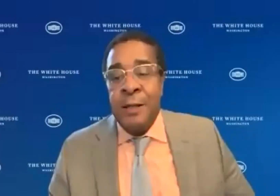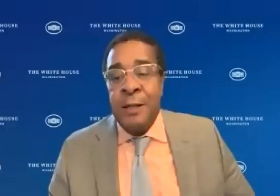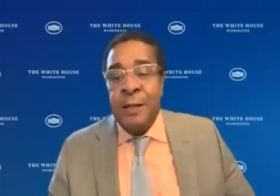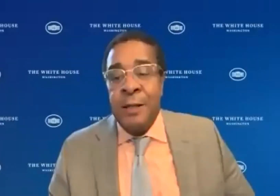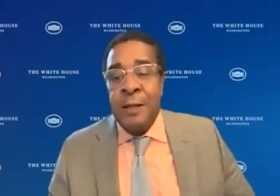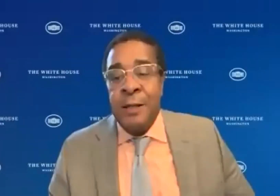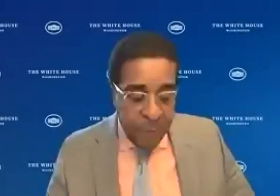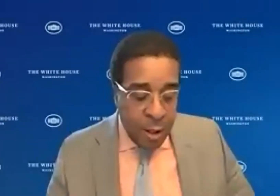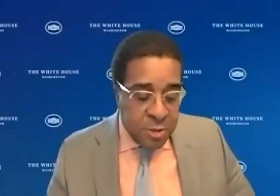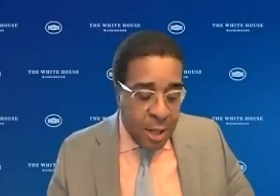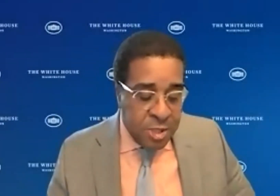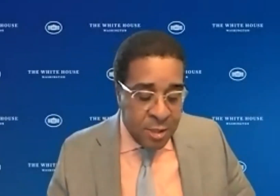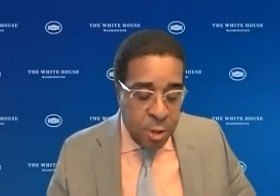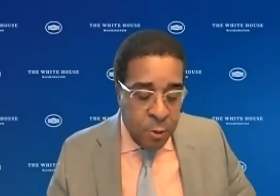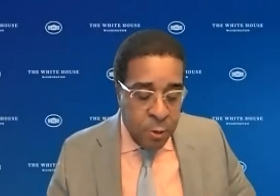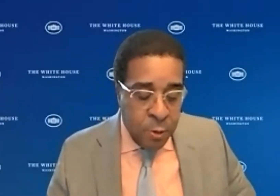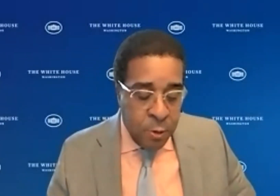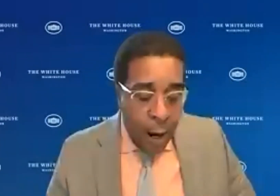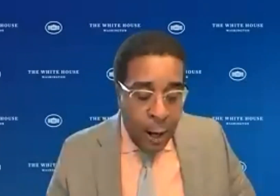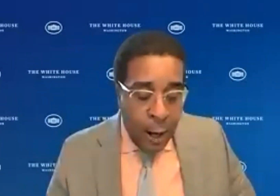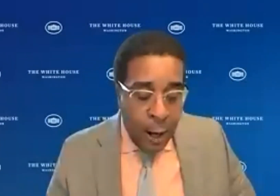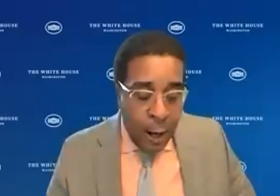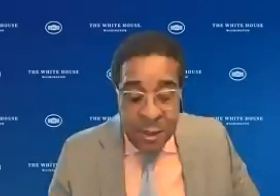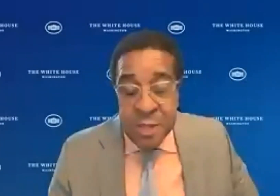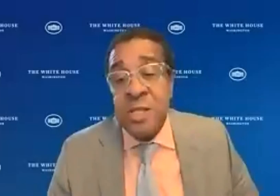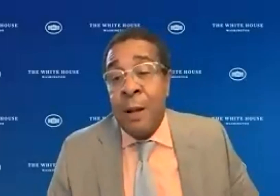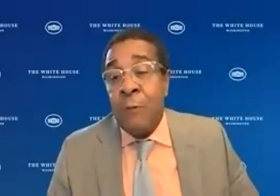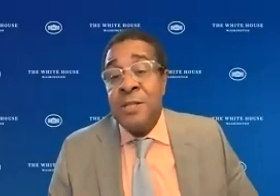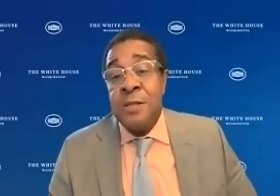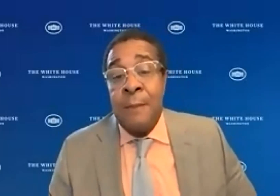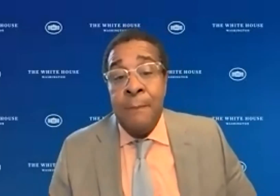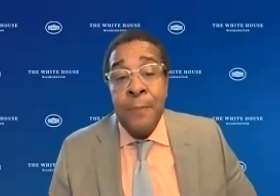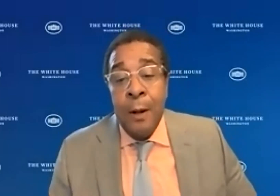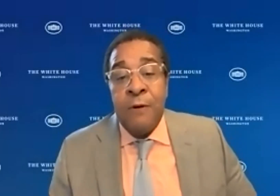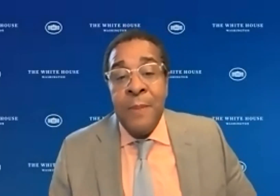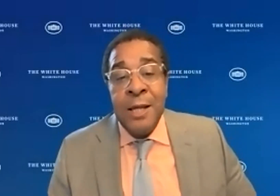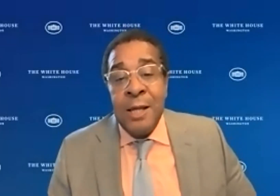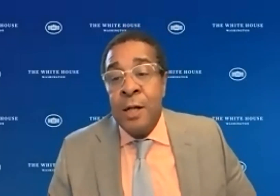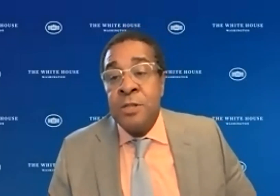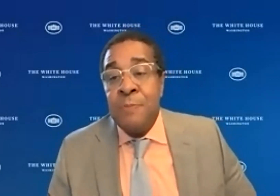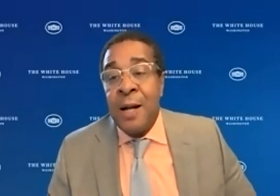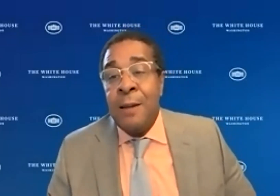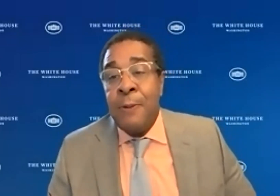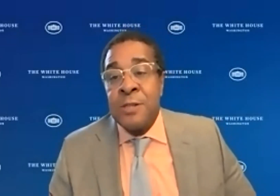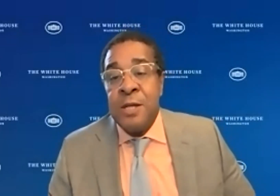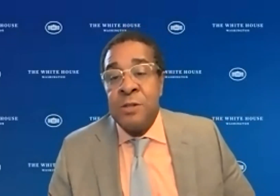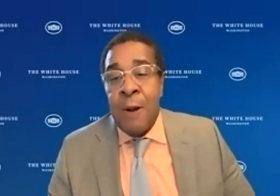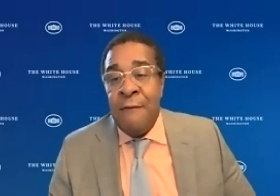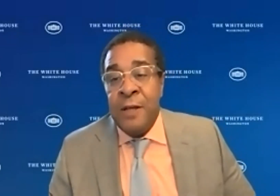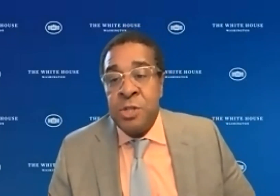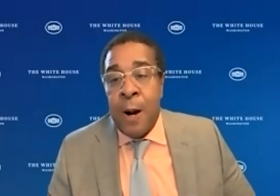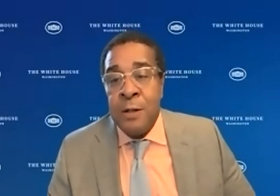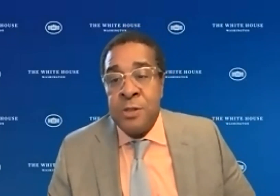underfunded, but they're also subject to structural and systemic racism. For many years, monkeypox